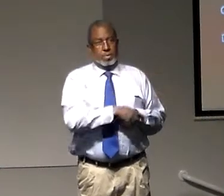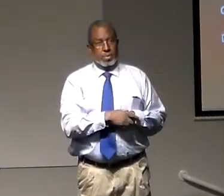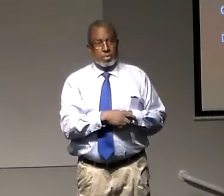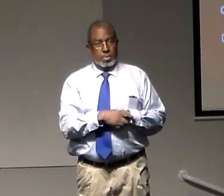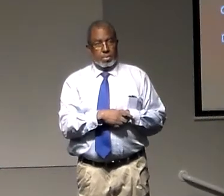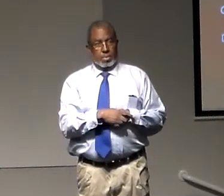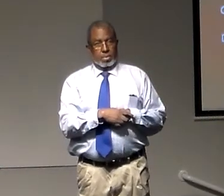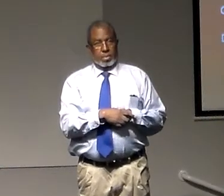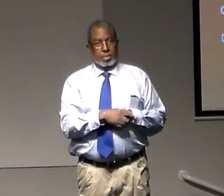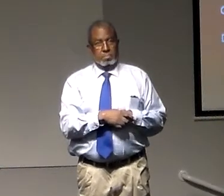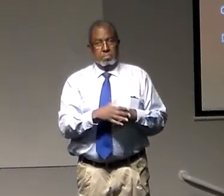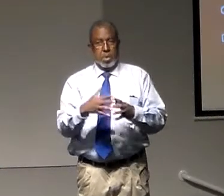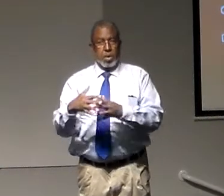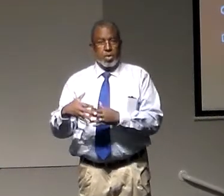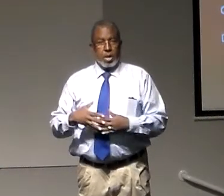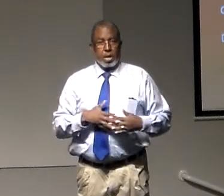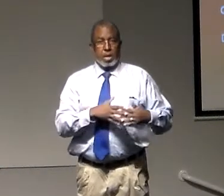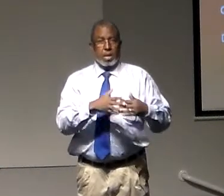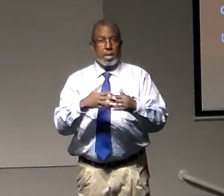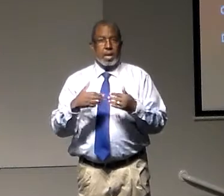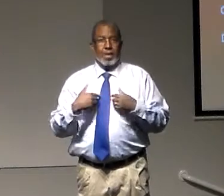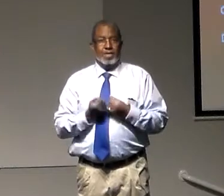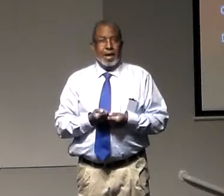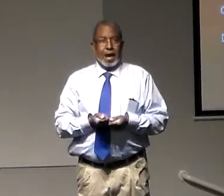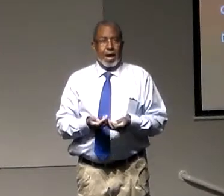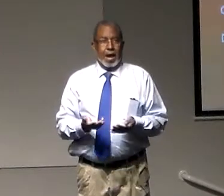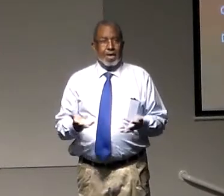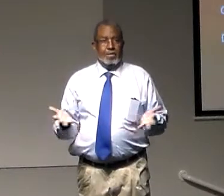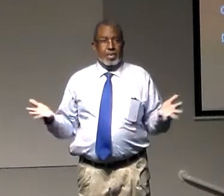Brothers and sisters that flies over there to America.